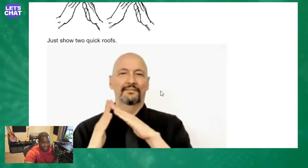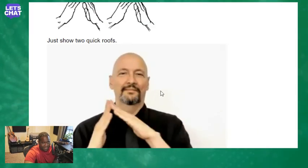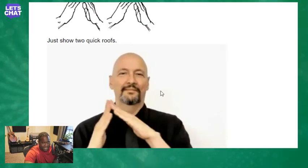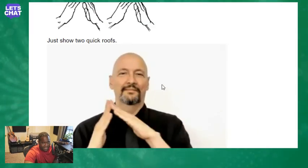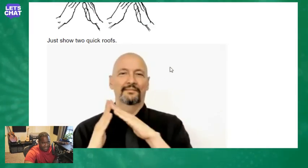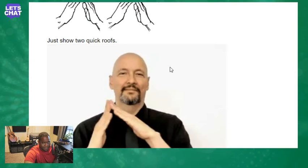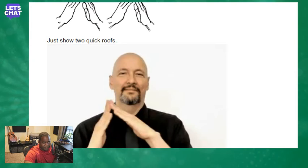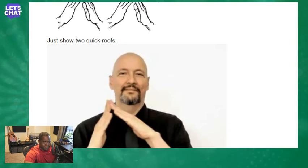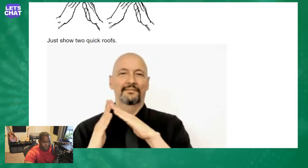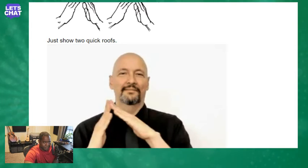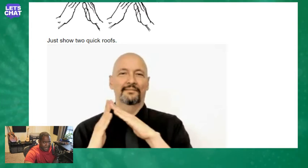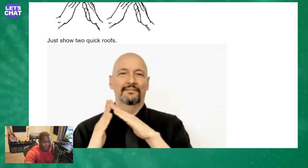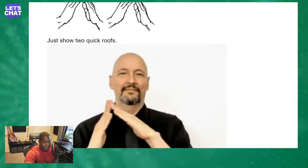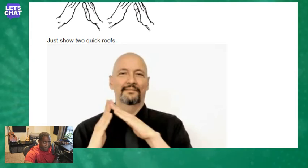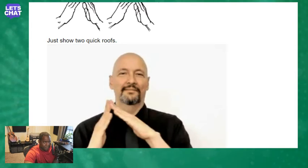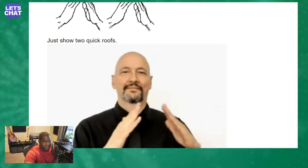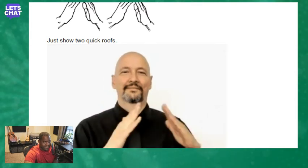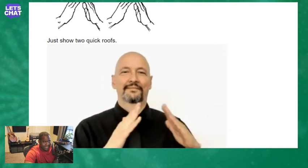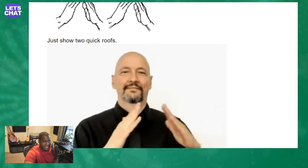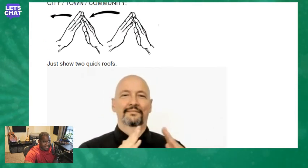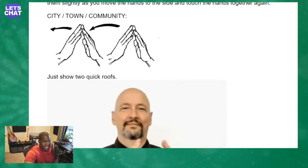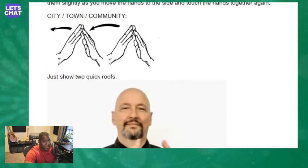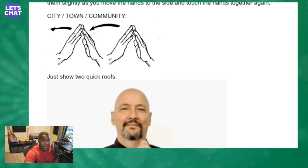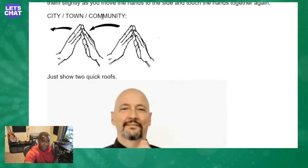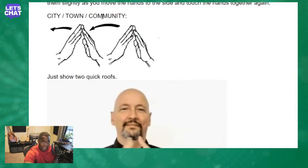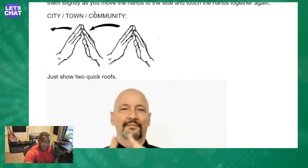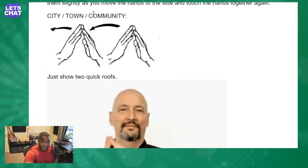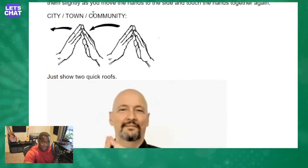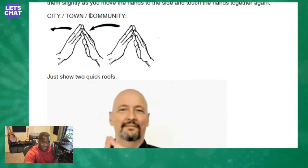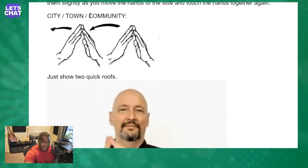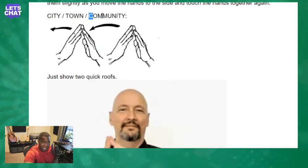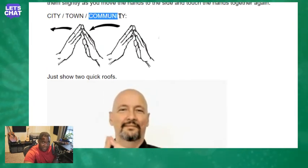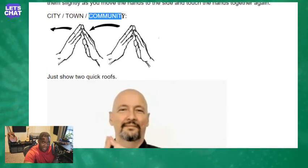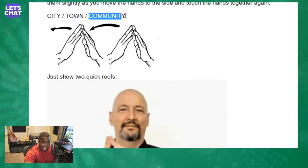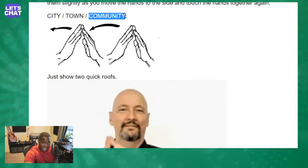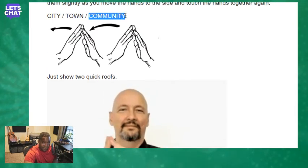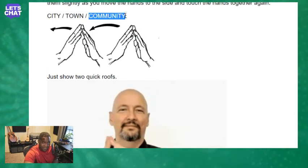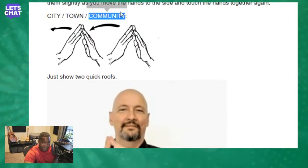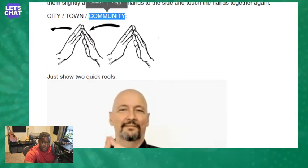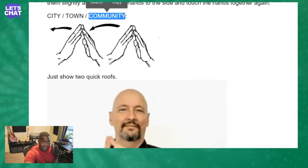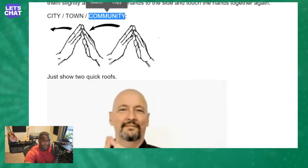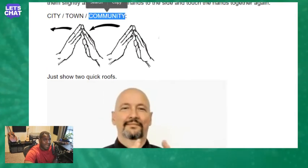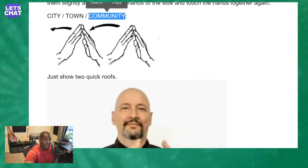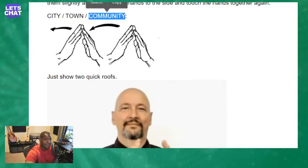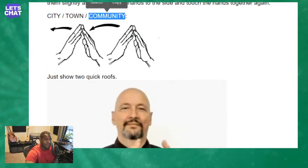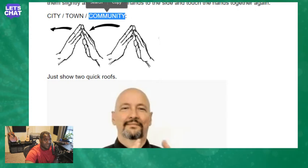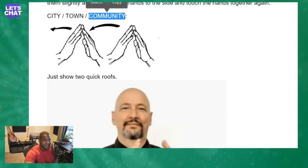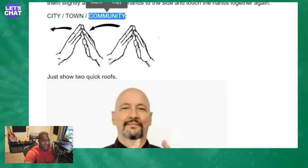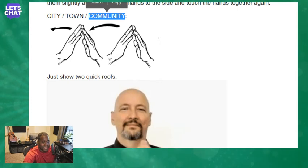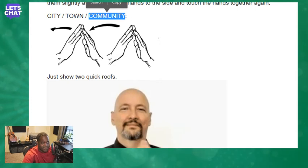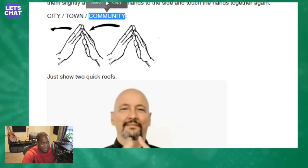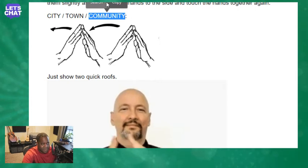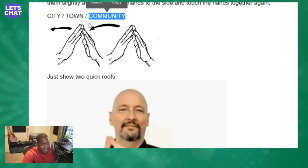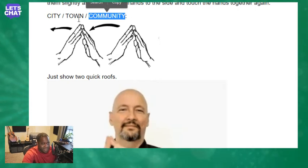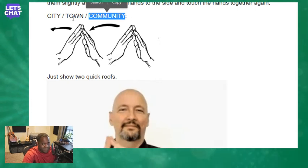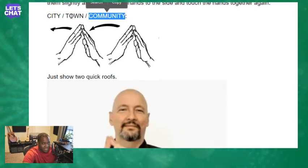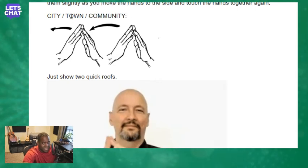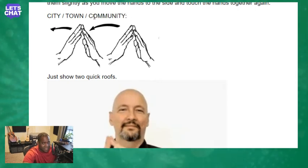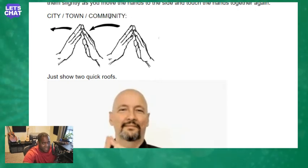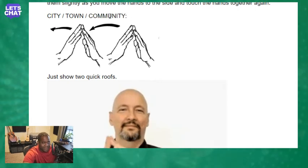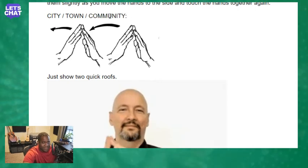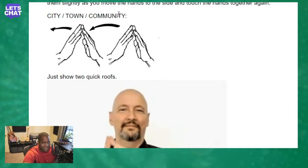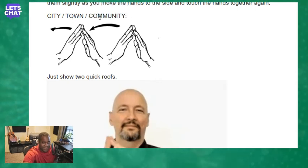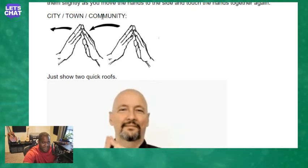yeah, this is cities. Right? City, town. Oh, it also means community. Check that out. All right. I'm wrong. Okay. So